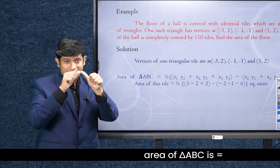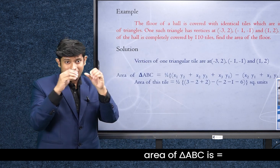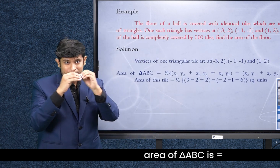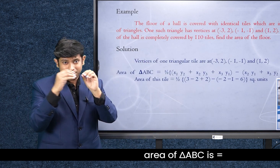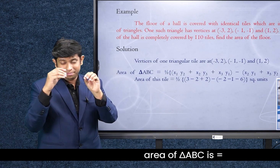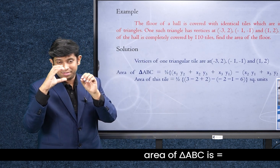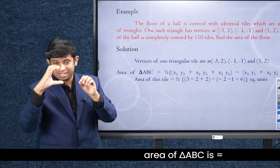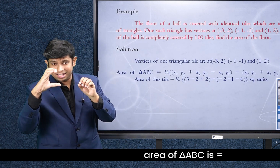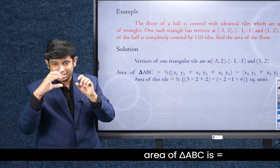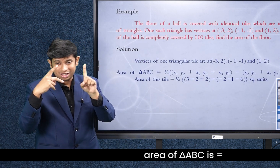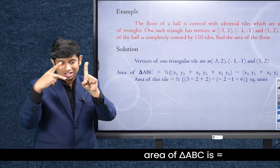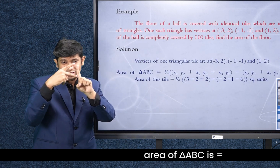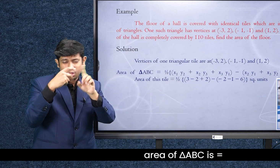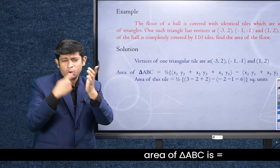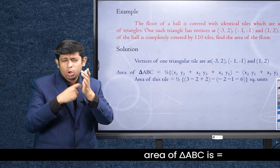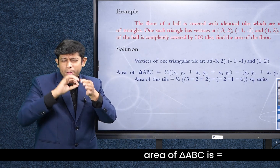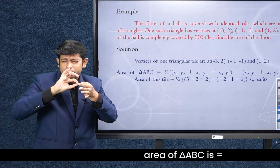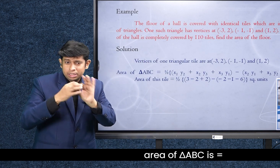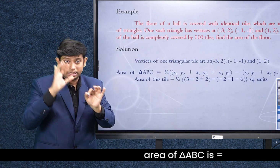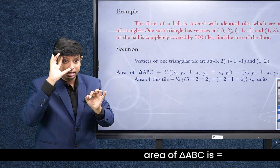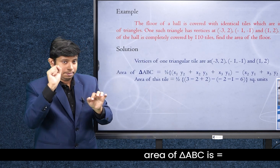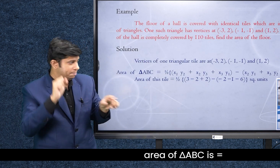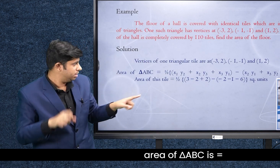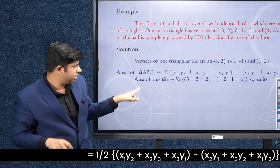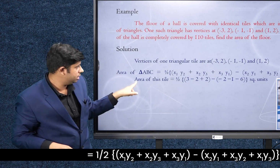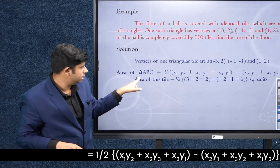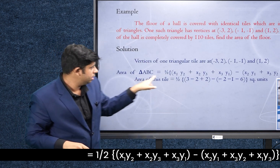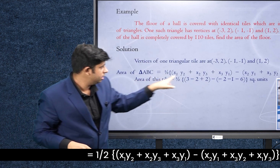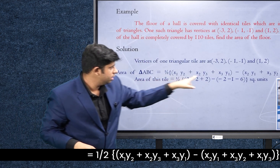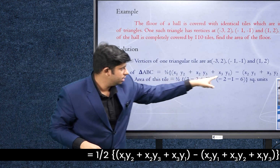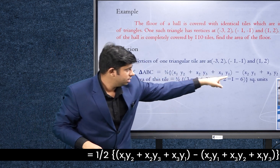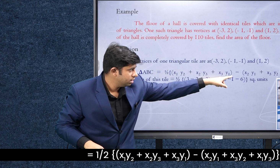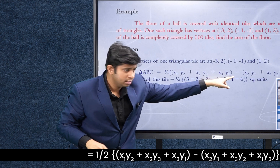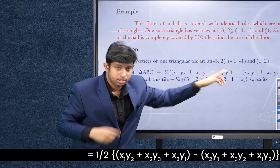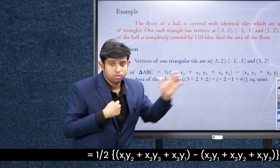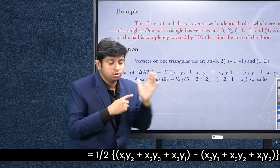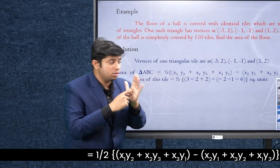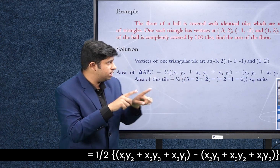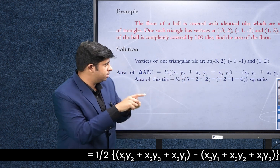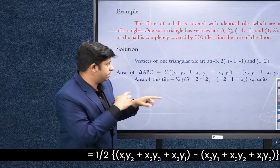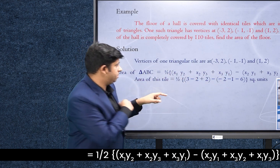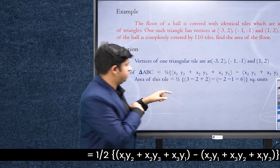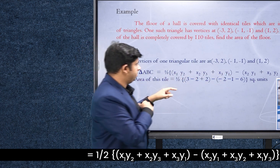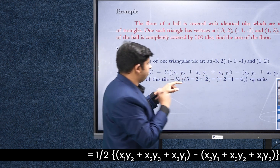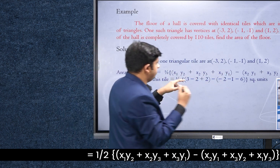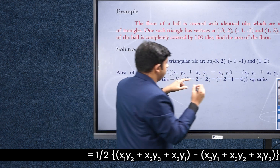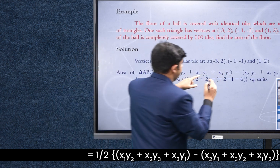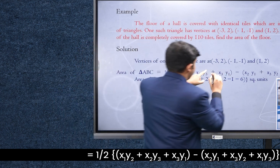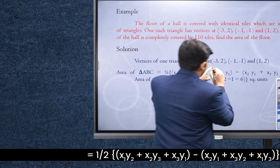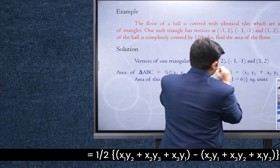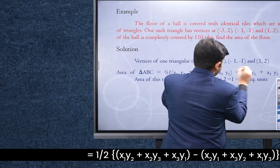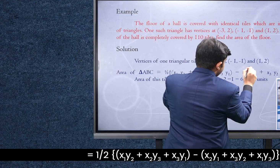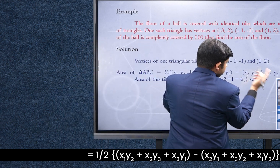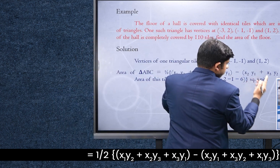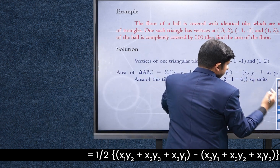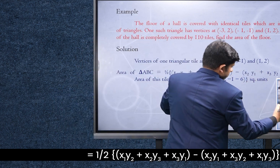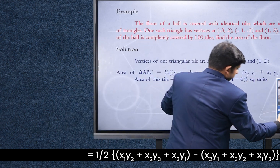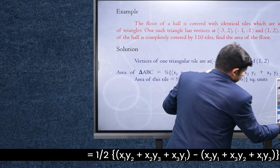Area of triangle ABC is equal to half into x1 into y2 plus x2 into y3 plus x3